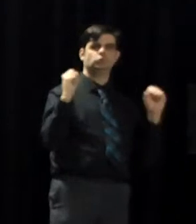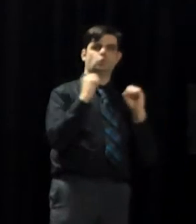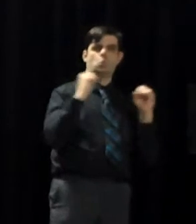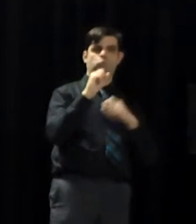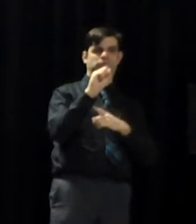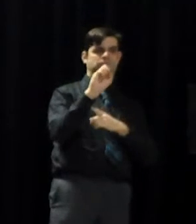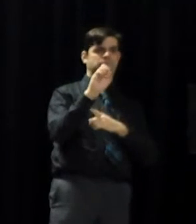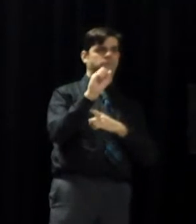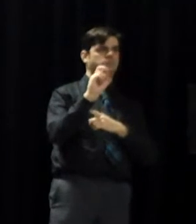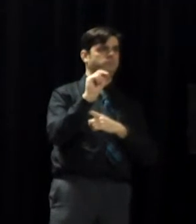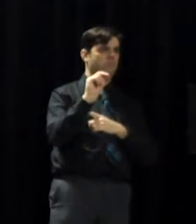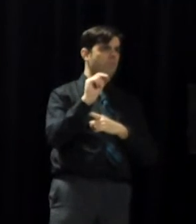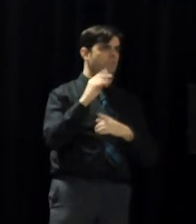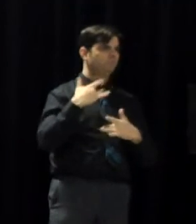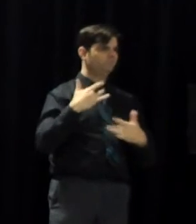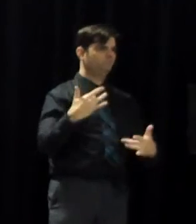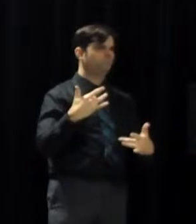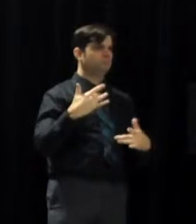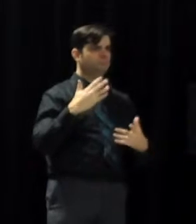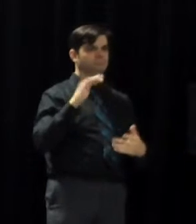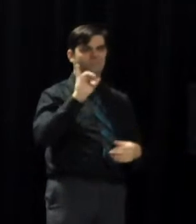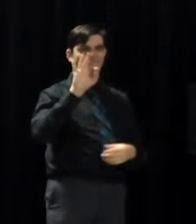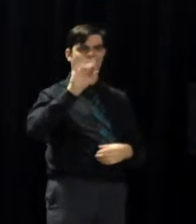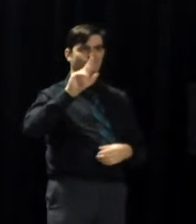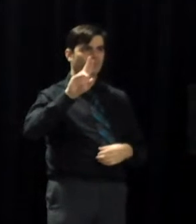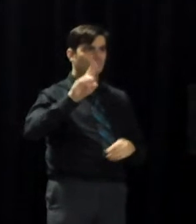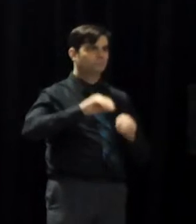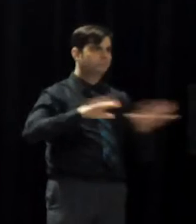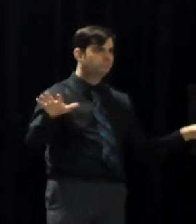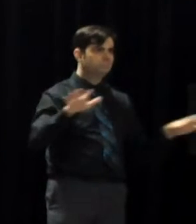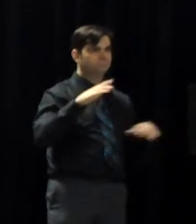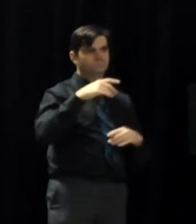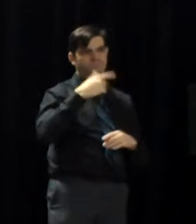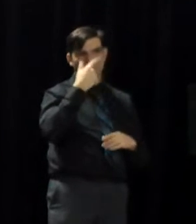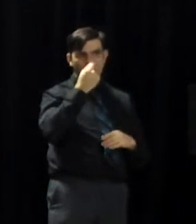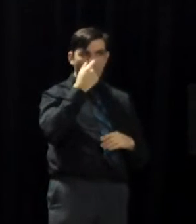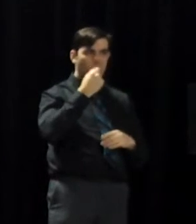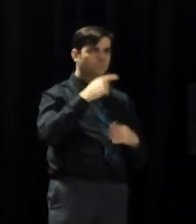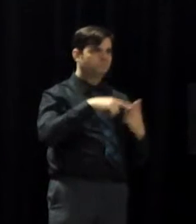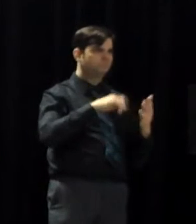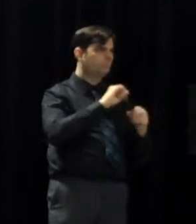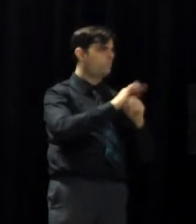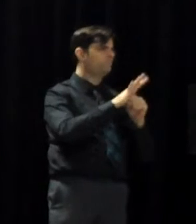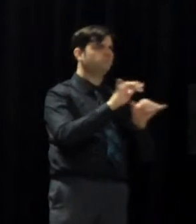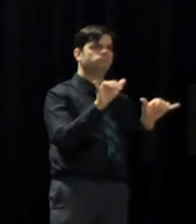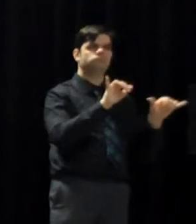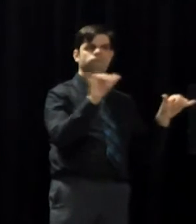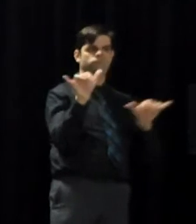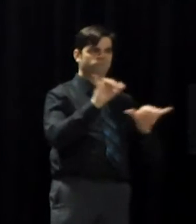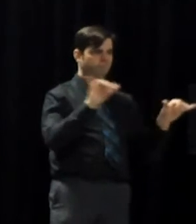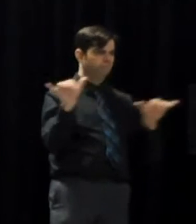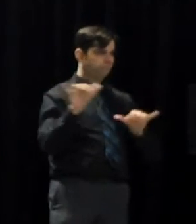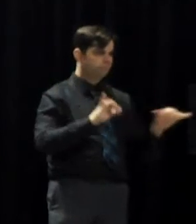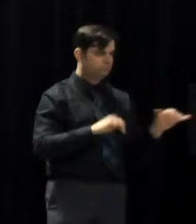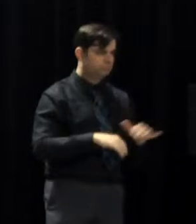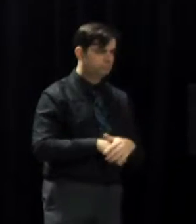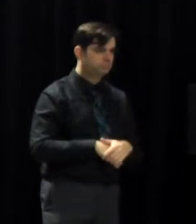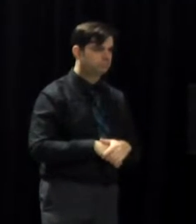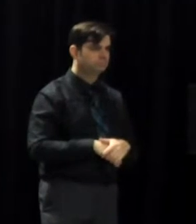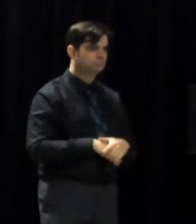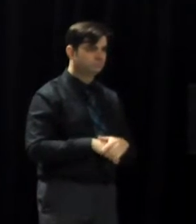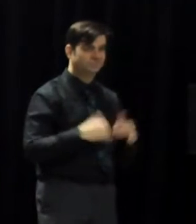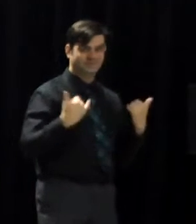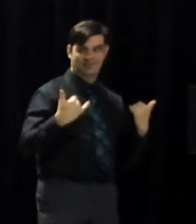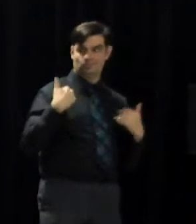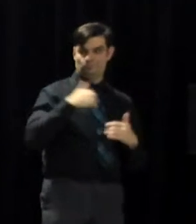data, we know more about the virus, so you can't just make rash decisions now. You have to look at the